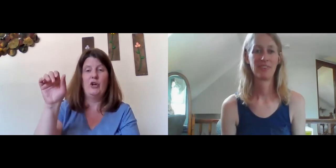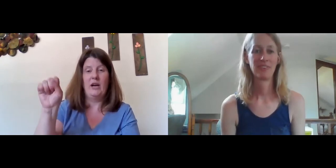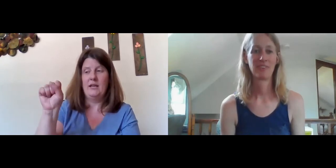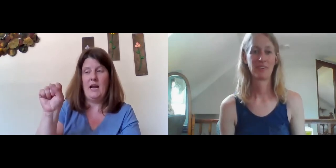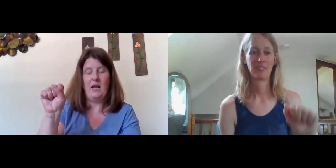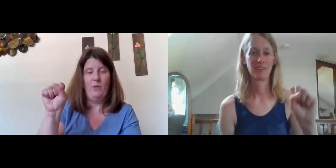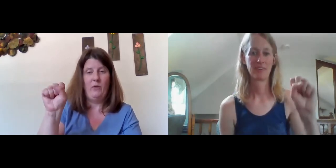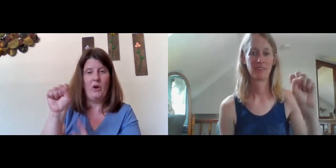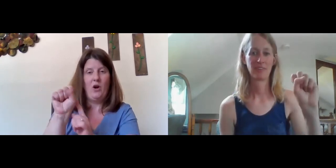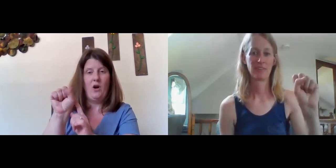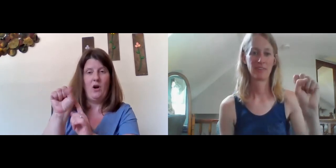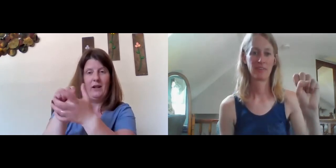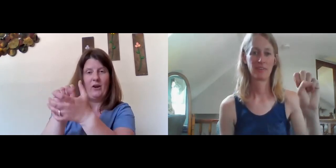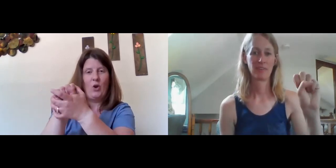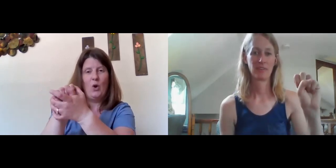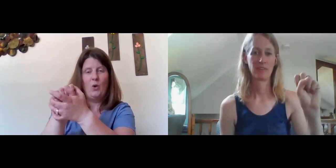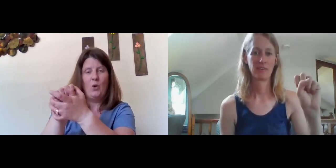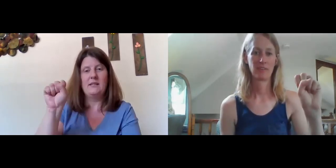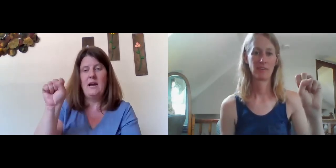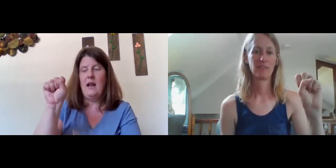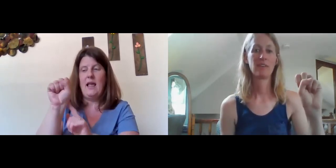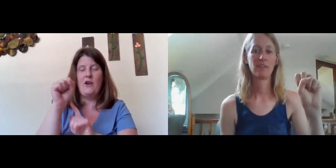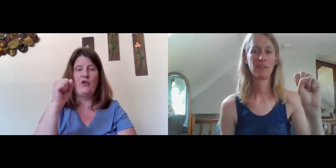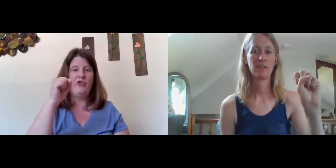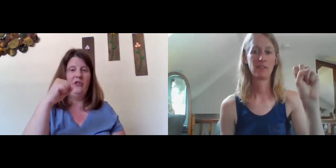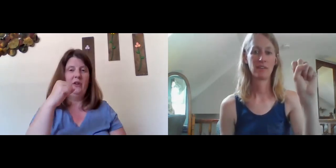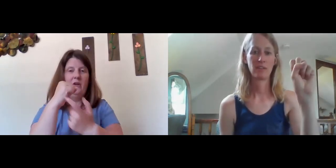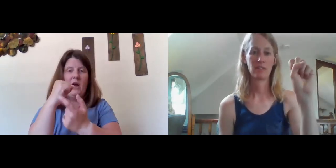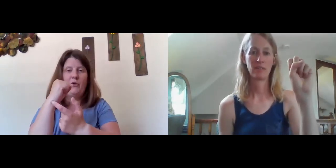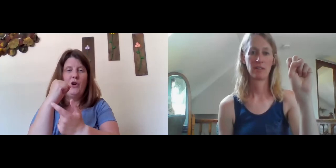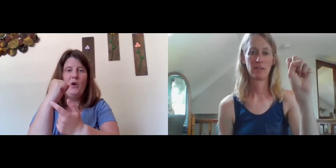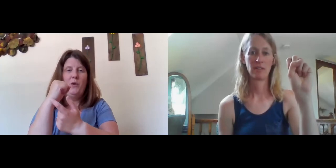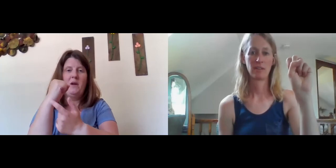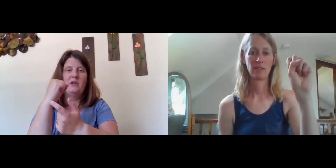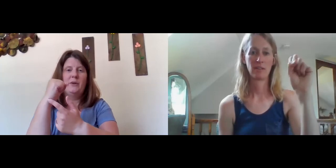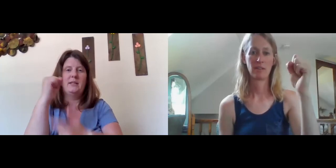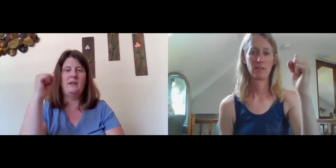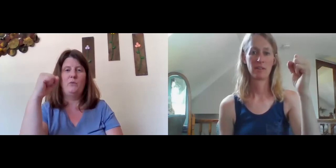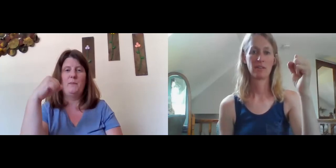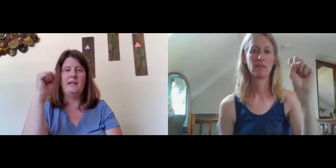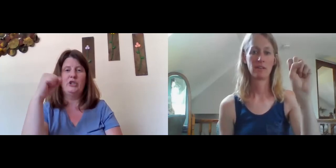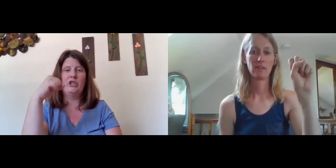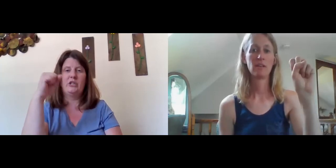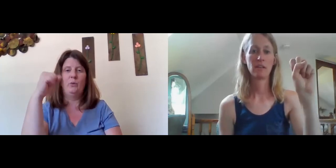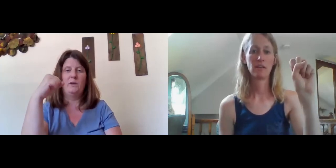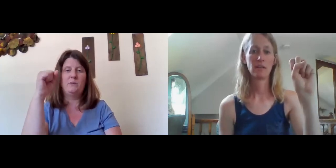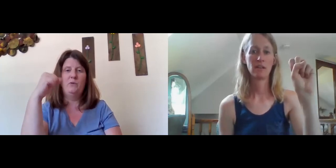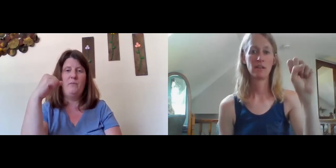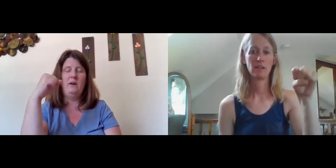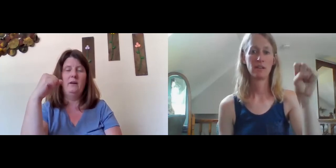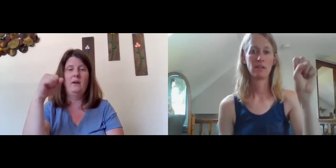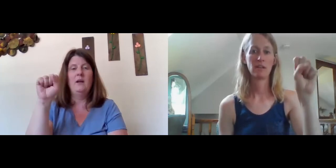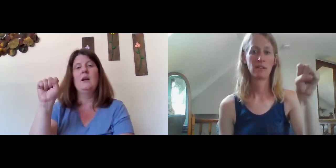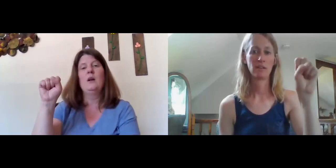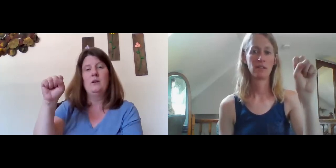is you're going to take what we call like a closed fist, and I'm turning only because you can see the movement. It's just a wrist